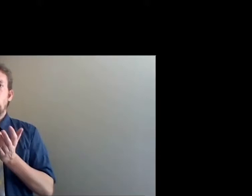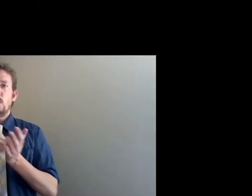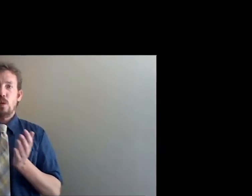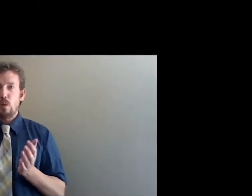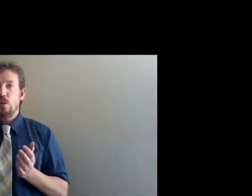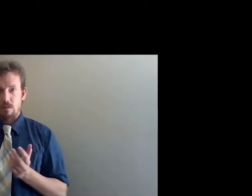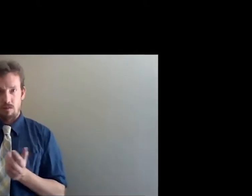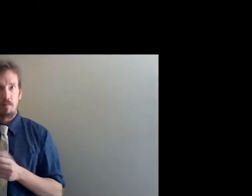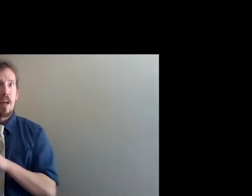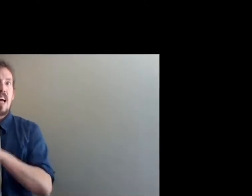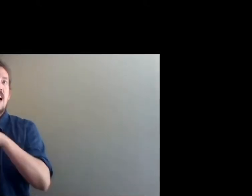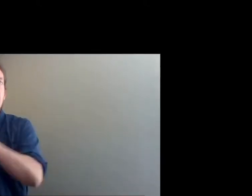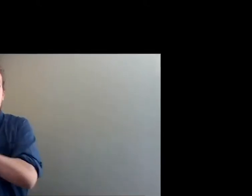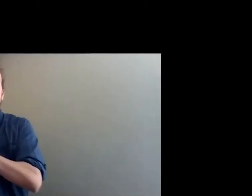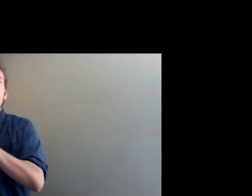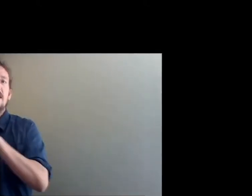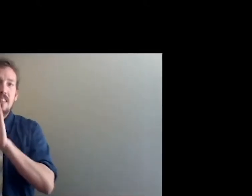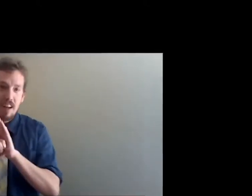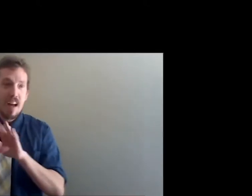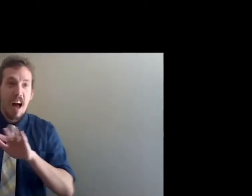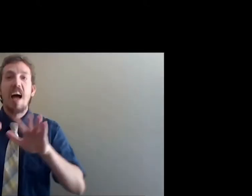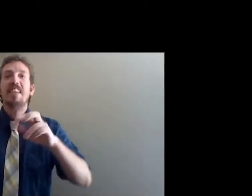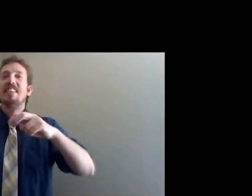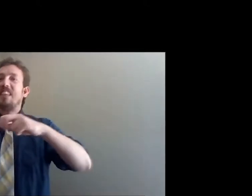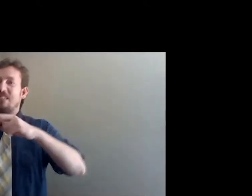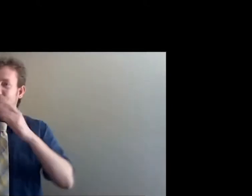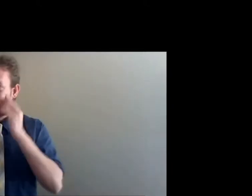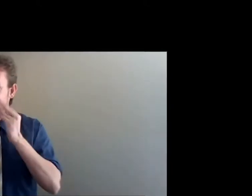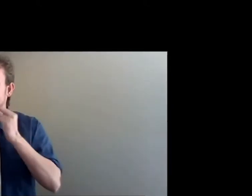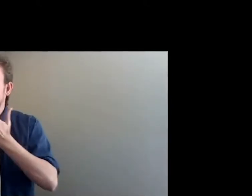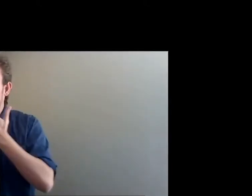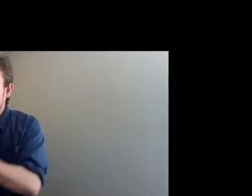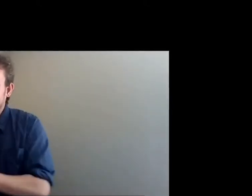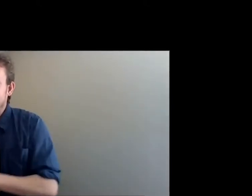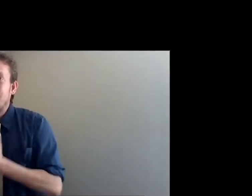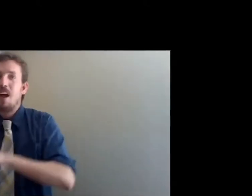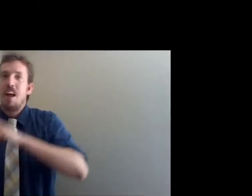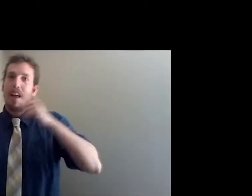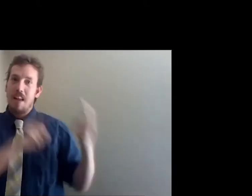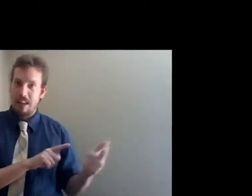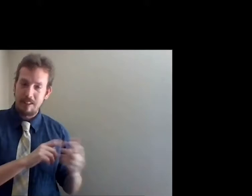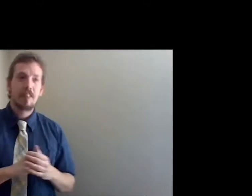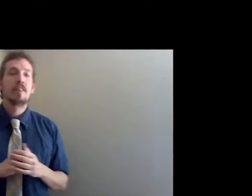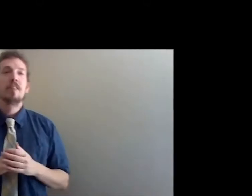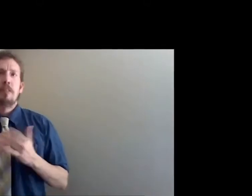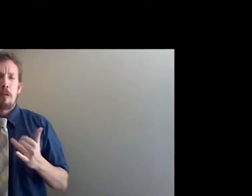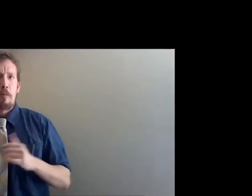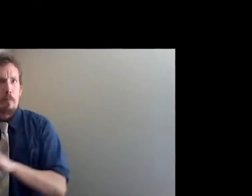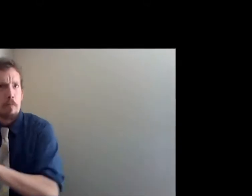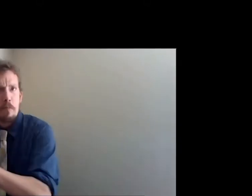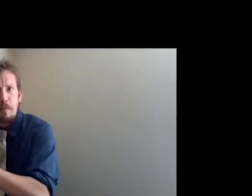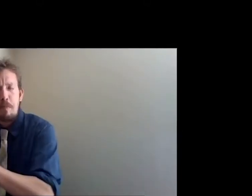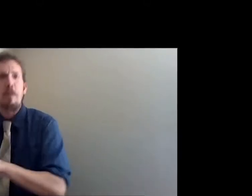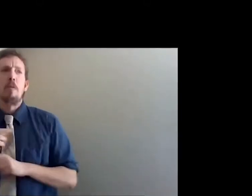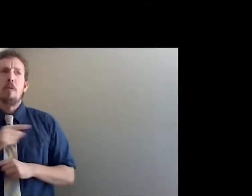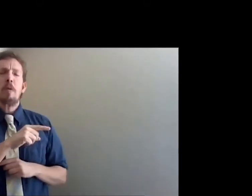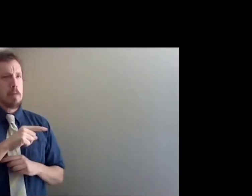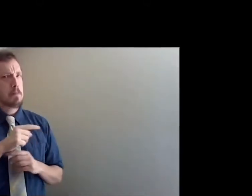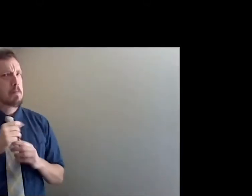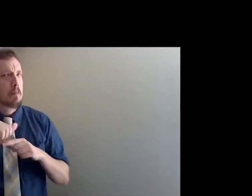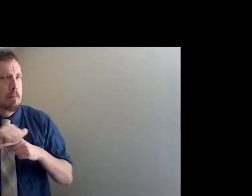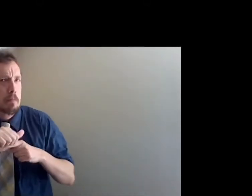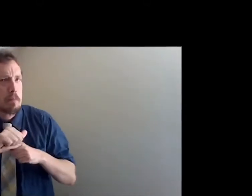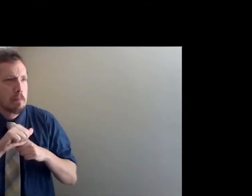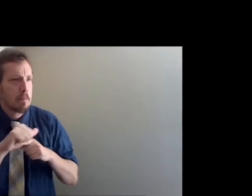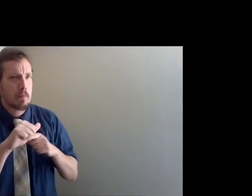The last time ASDB entered into state was 3 years ago. It was a difficult experience, so we were up for that challenge